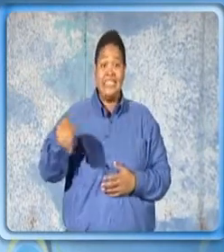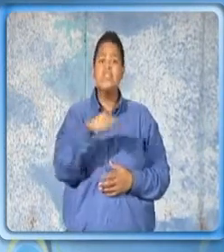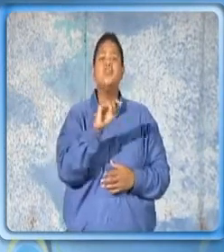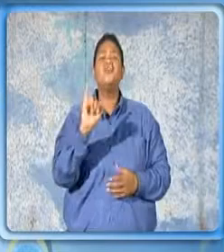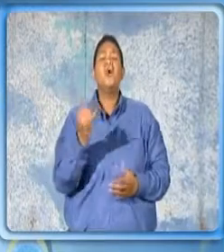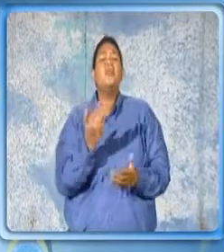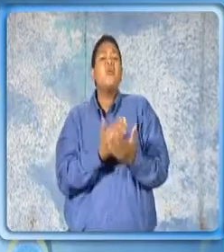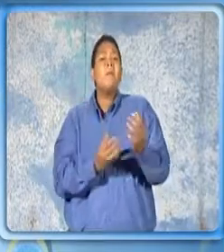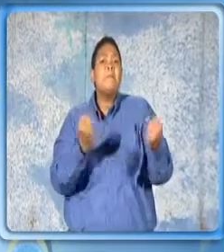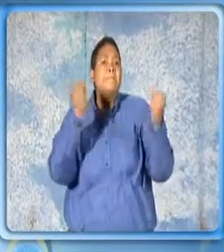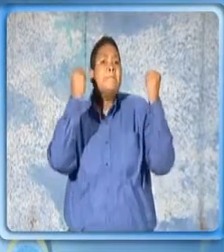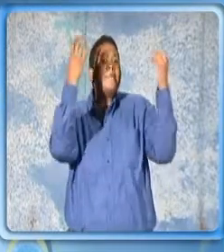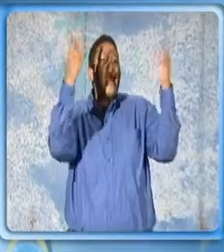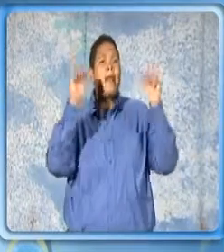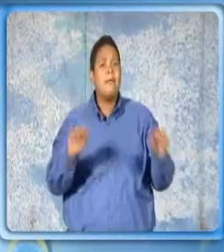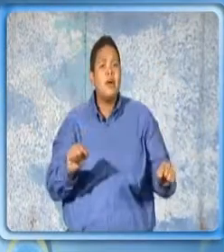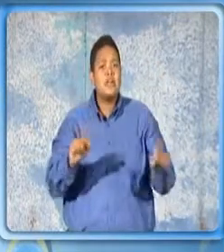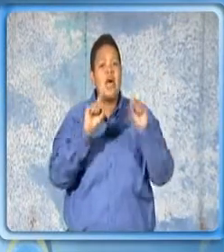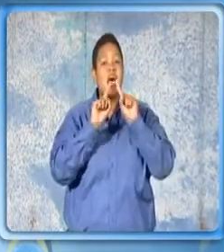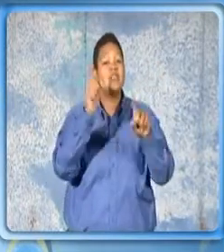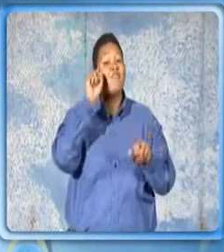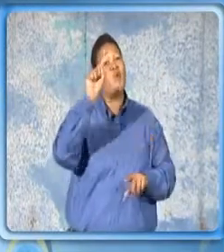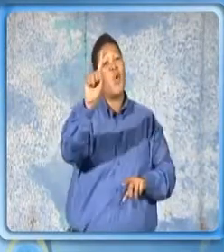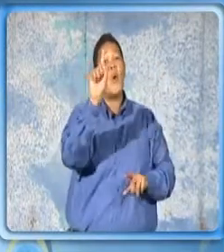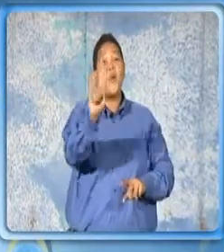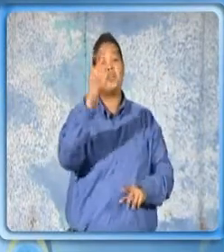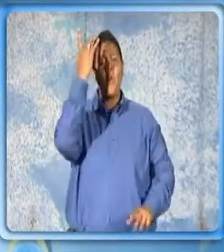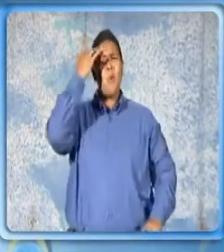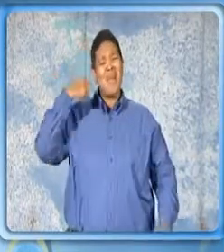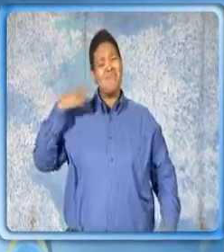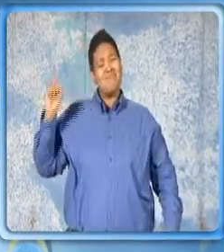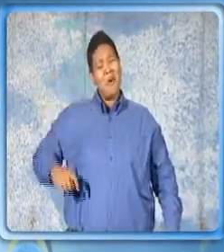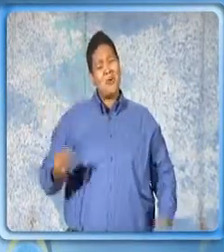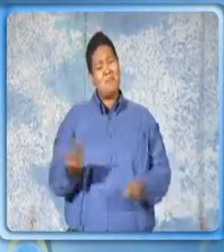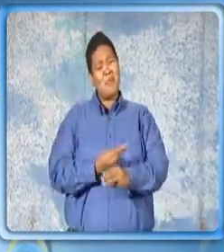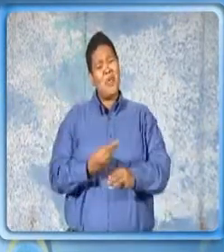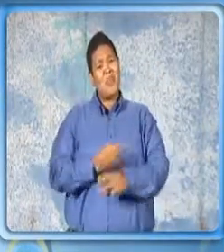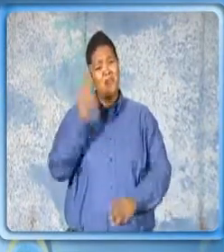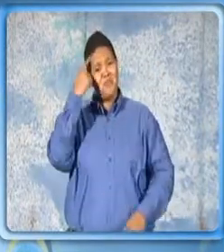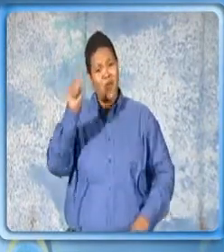of the many possible answers to the question, why do I need to do math?